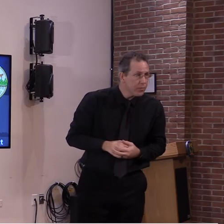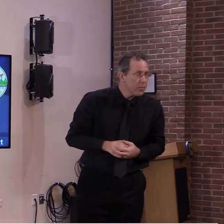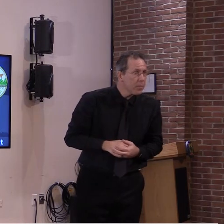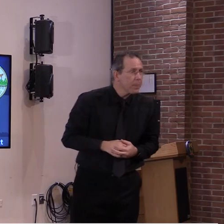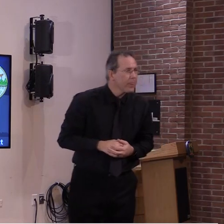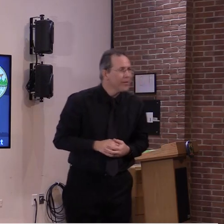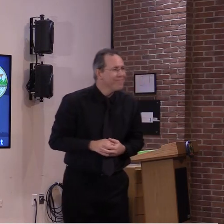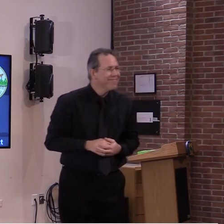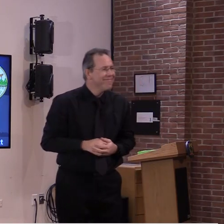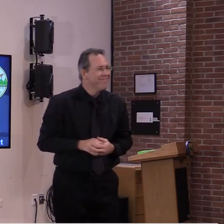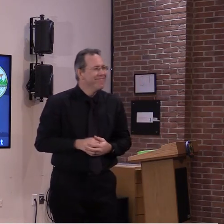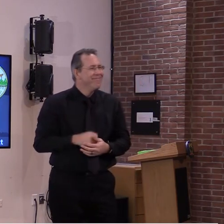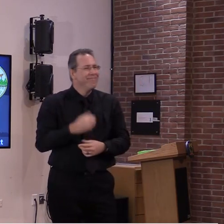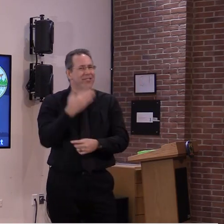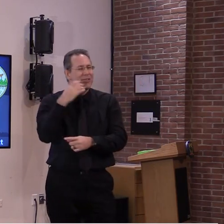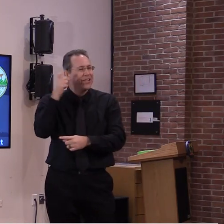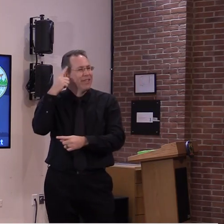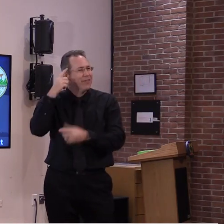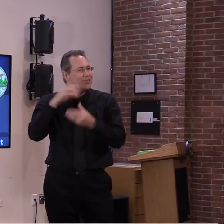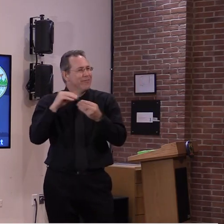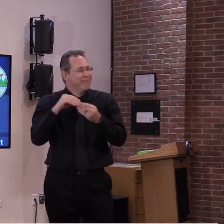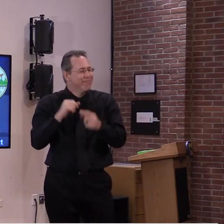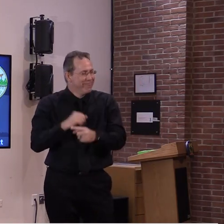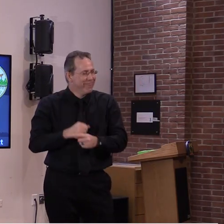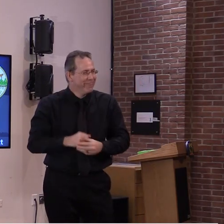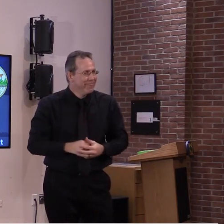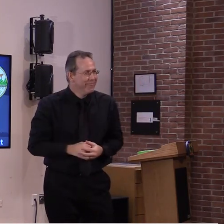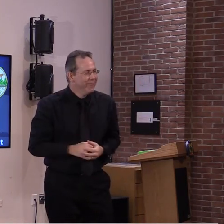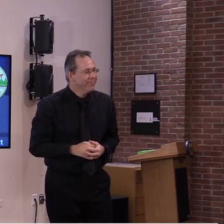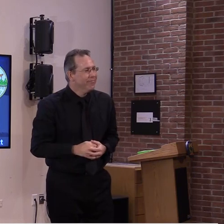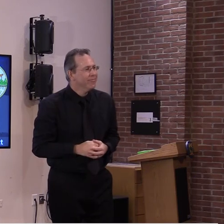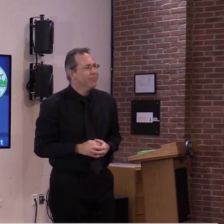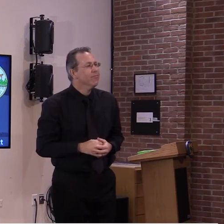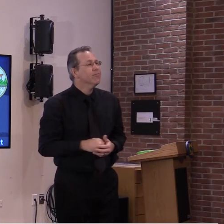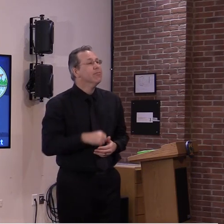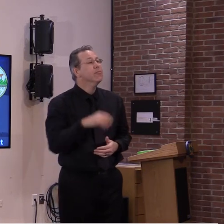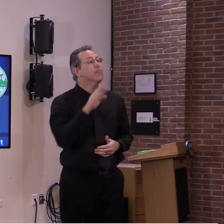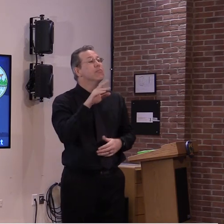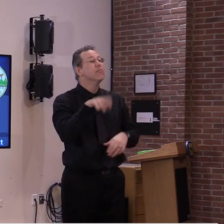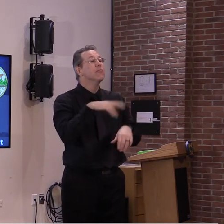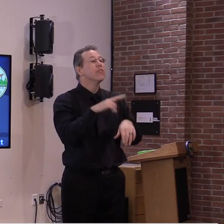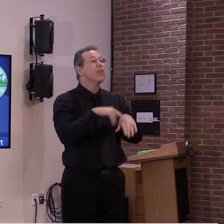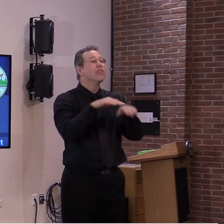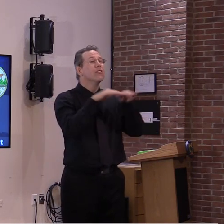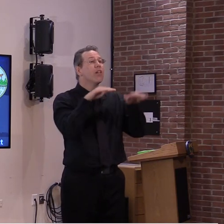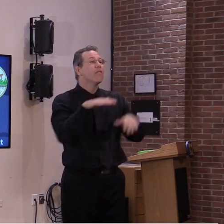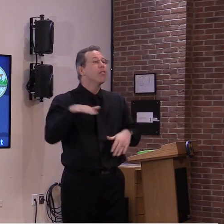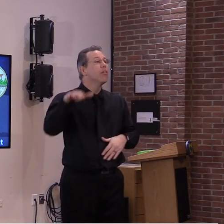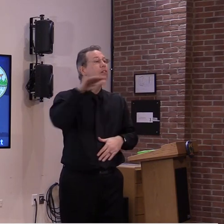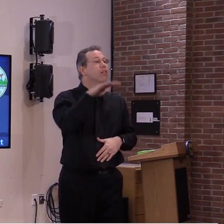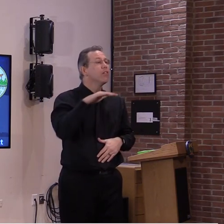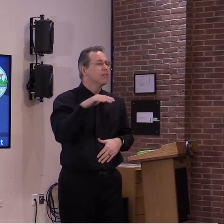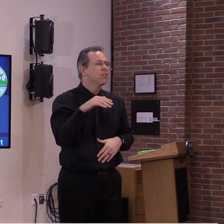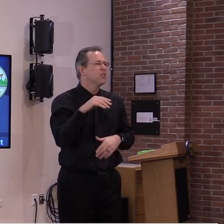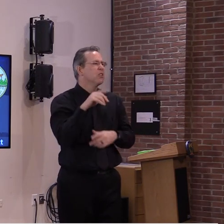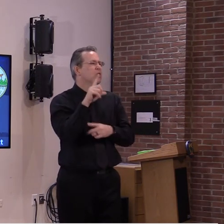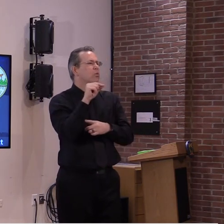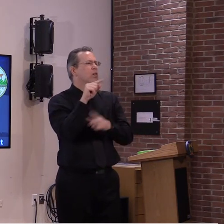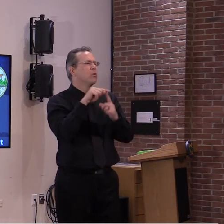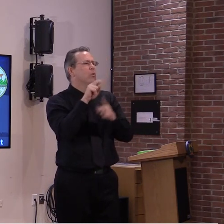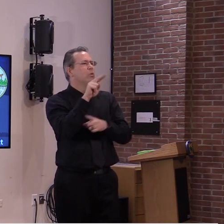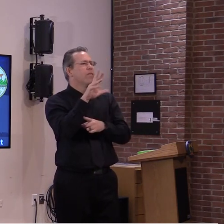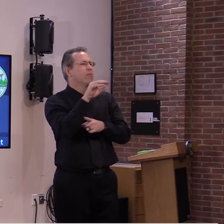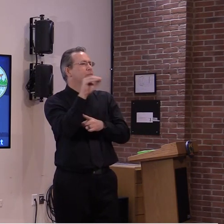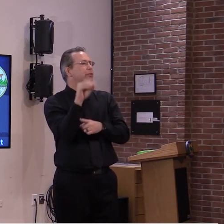Yeah, thank you, Governor. The national rate right now is probably 20 to 25% of the